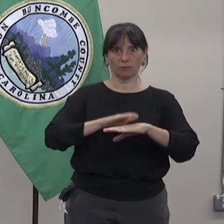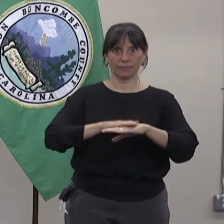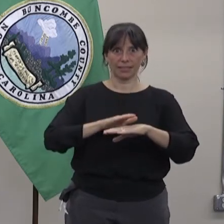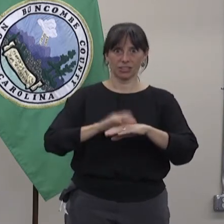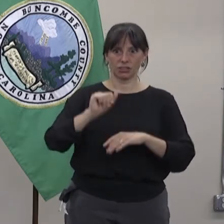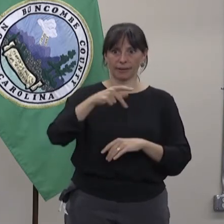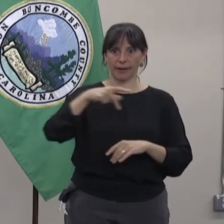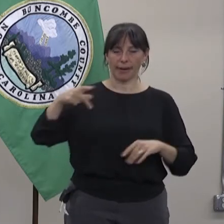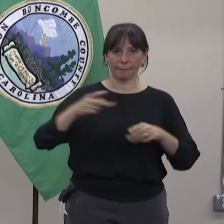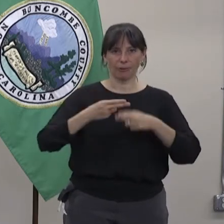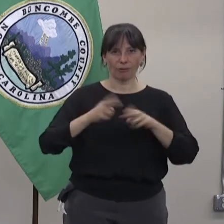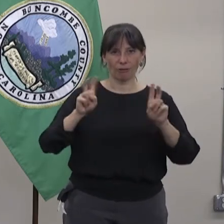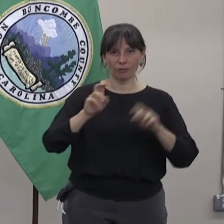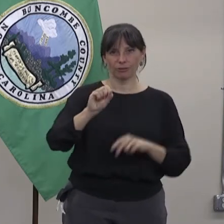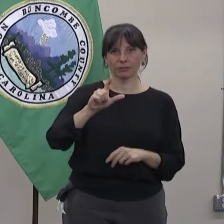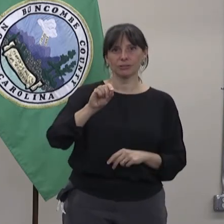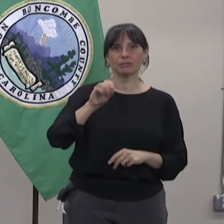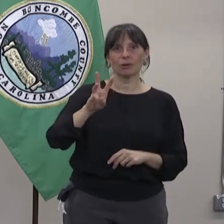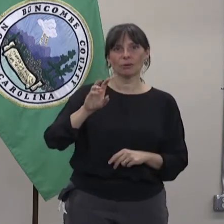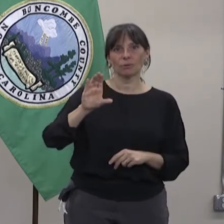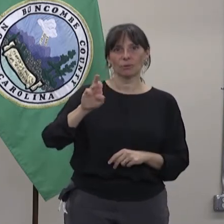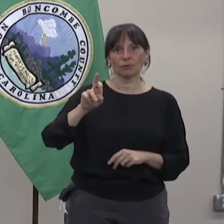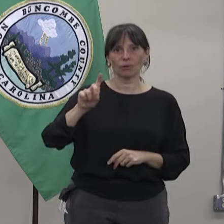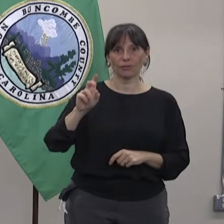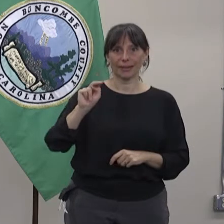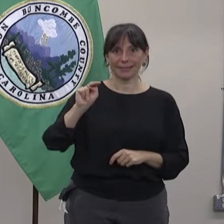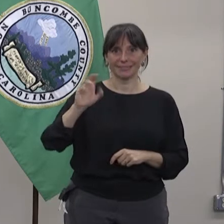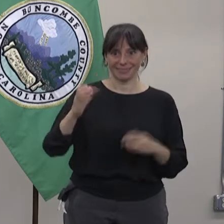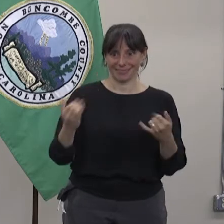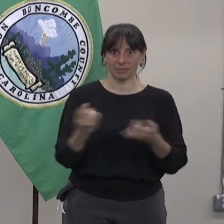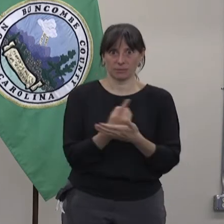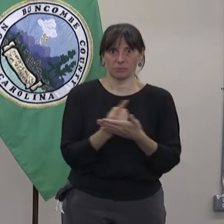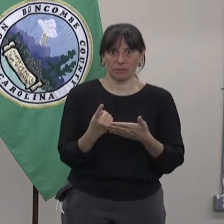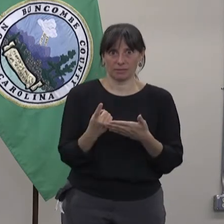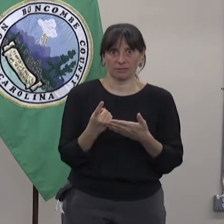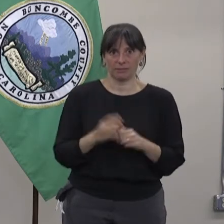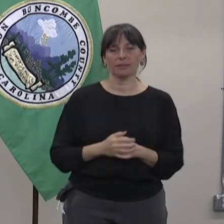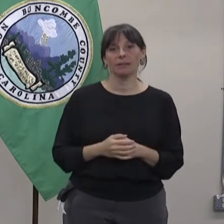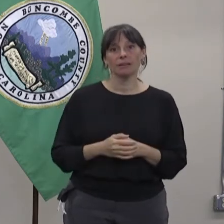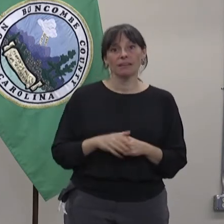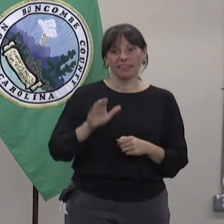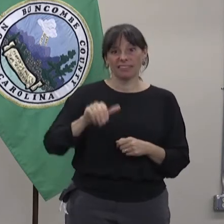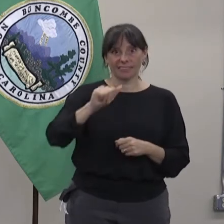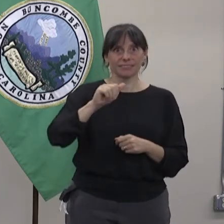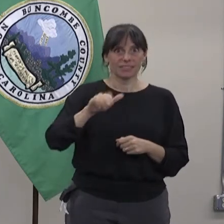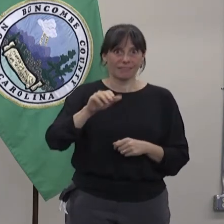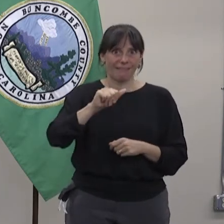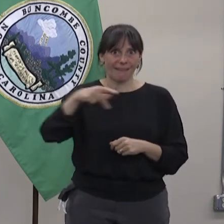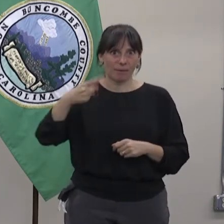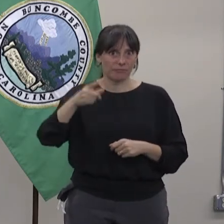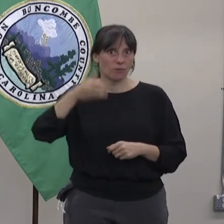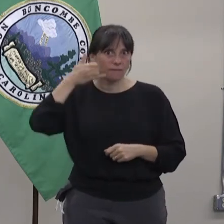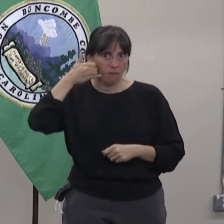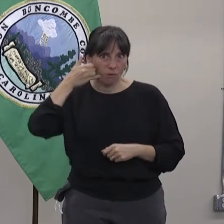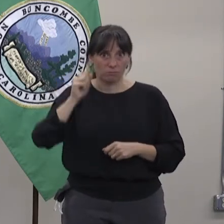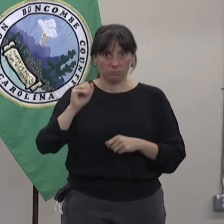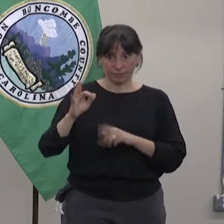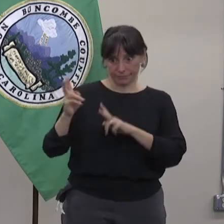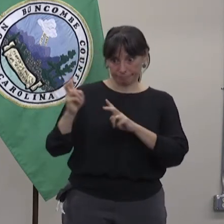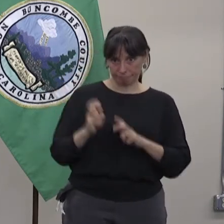COVID NC, this week. The Slow COVID NC app quickly notifies you if you have